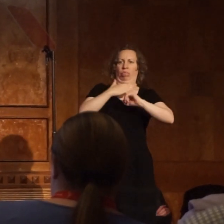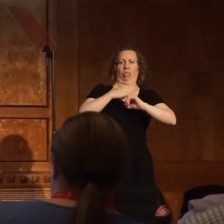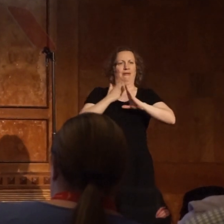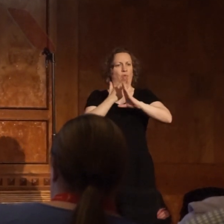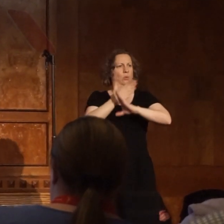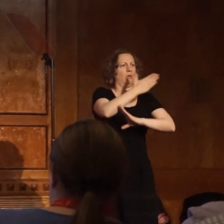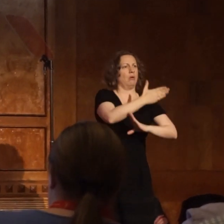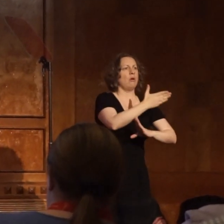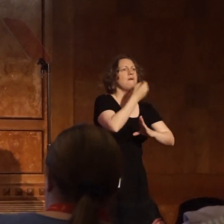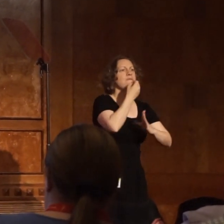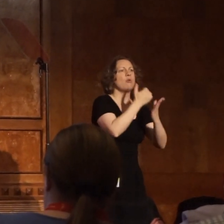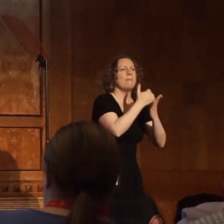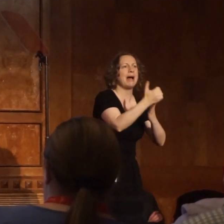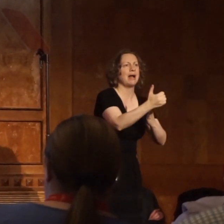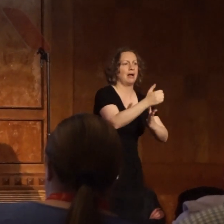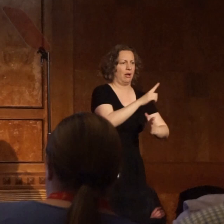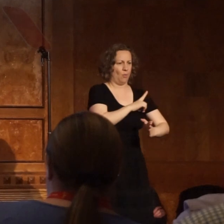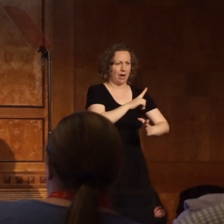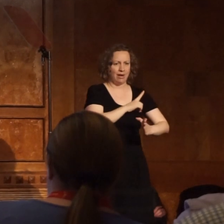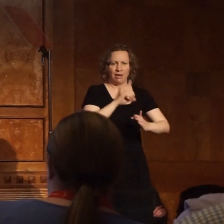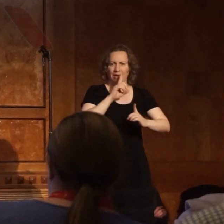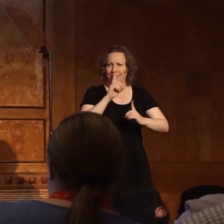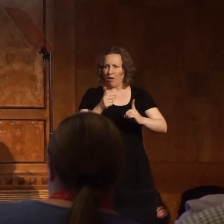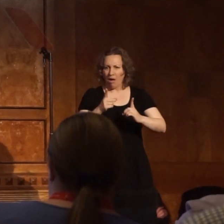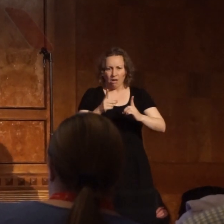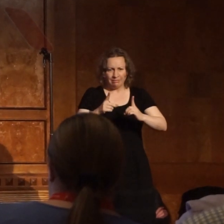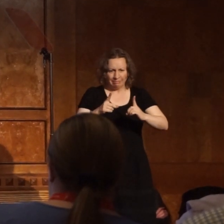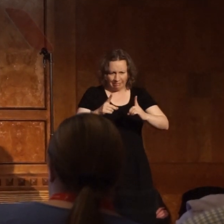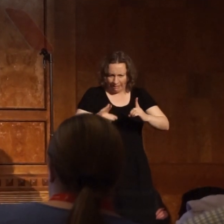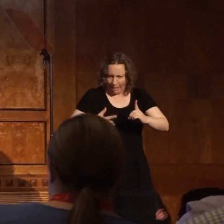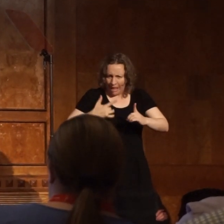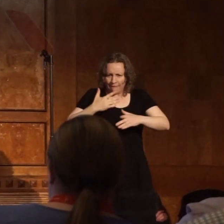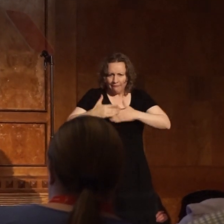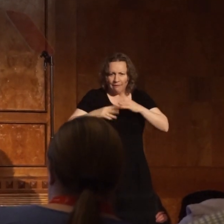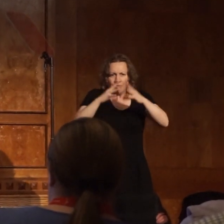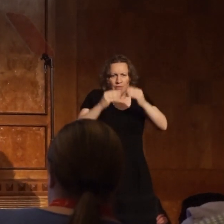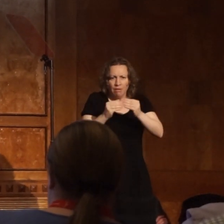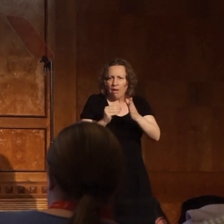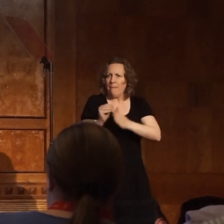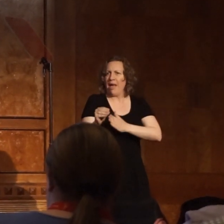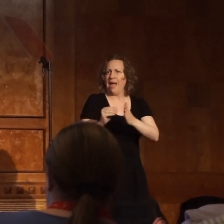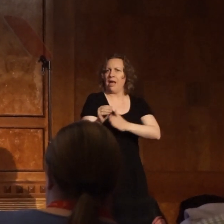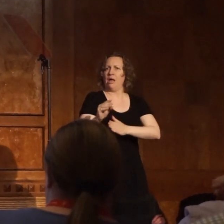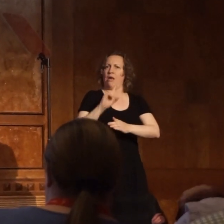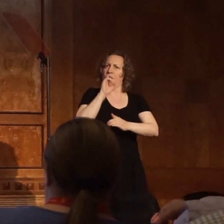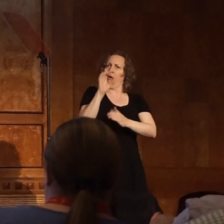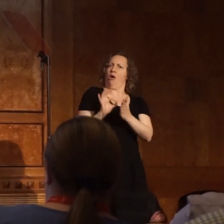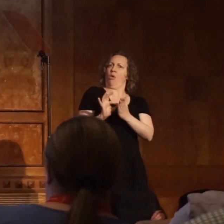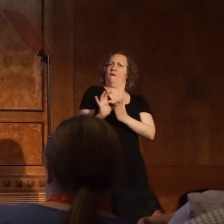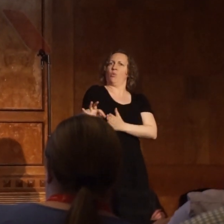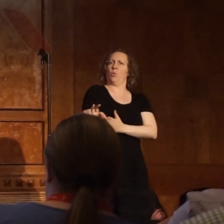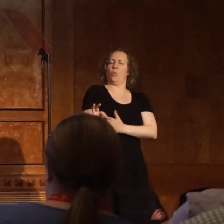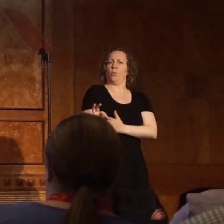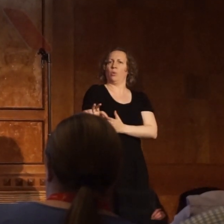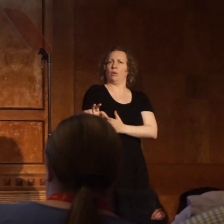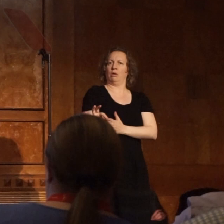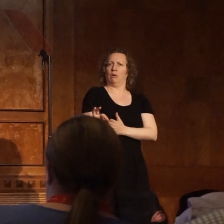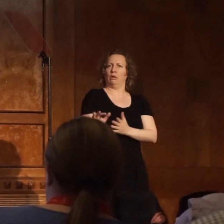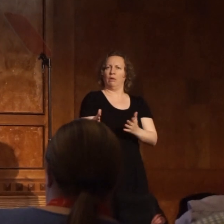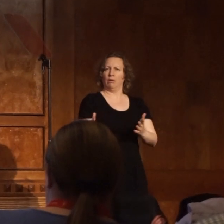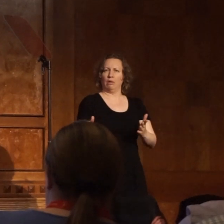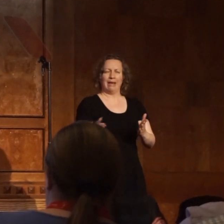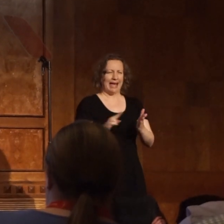meet. Just think about that. NHS nurses going to food banks because they can't afford to make ends meet.